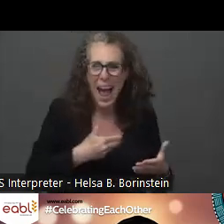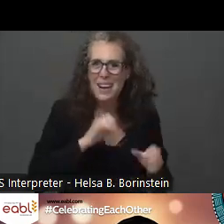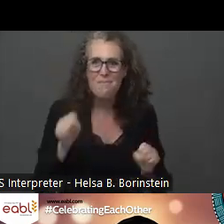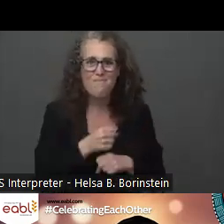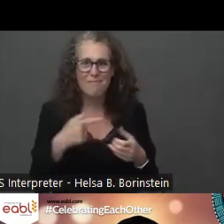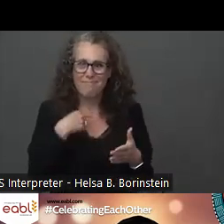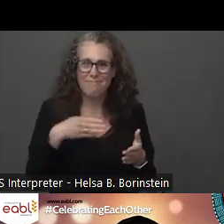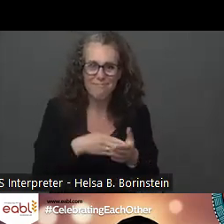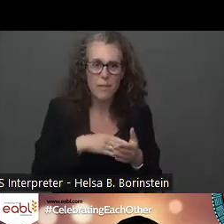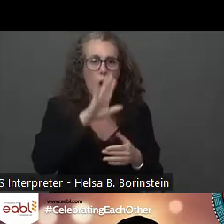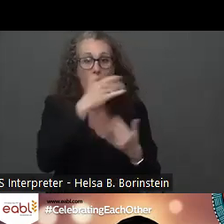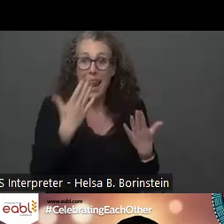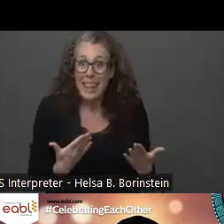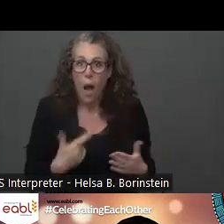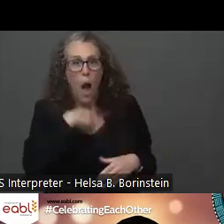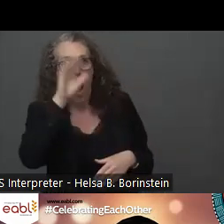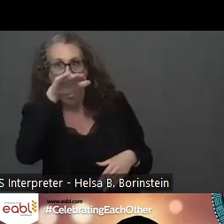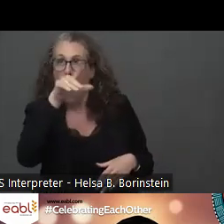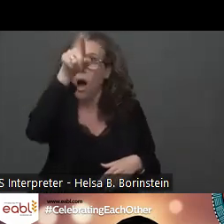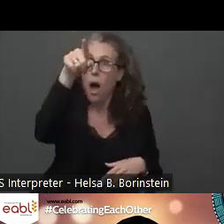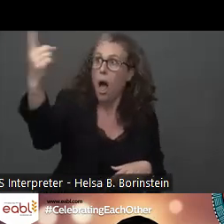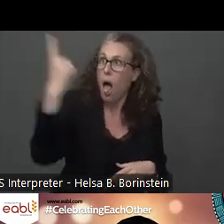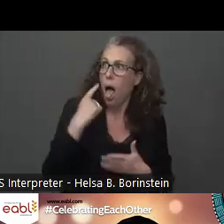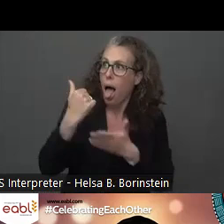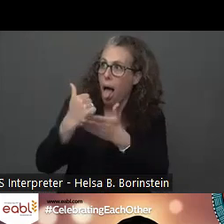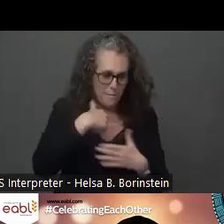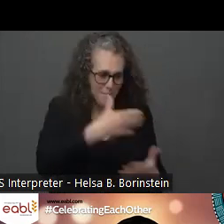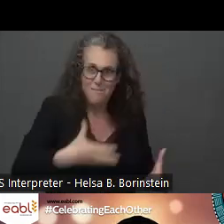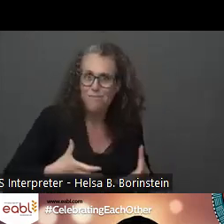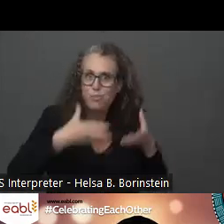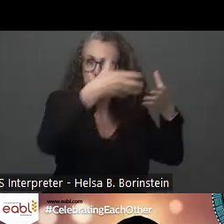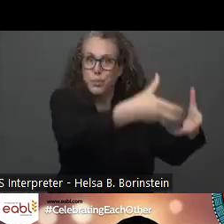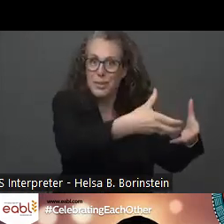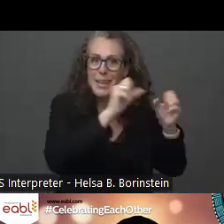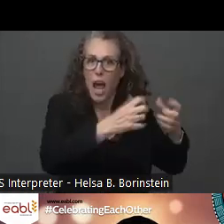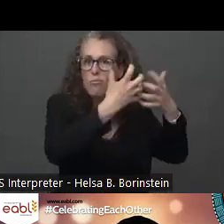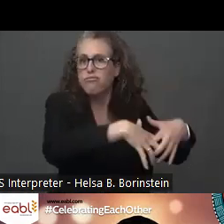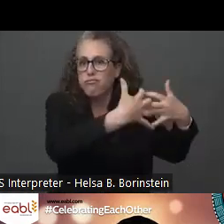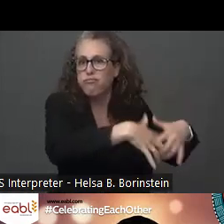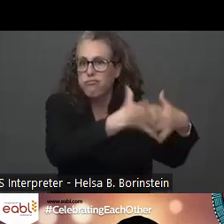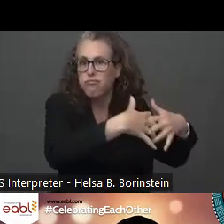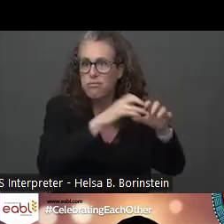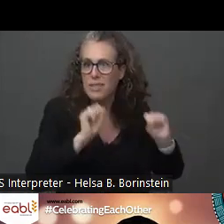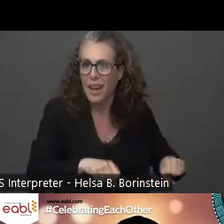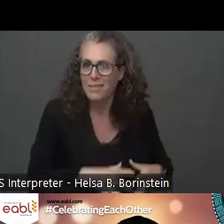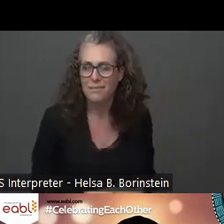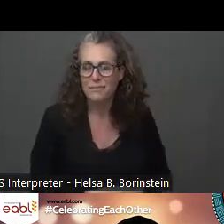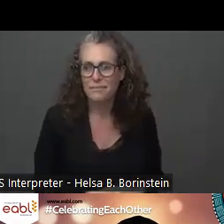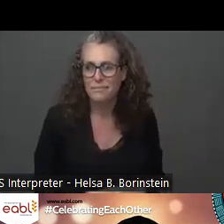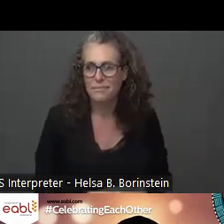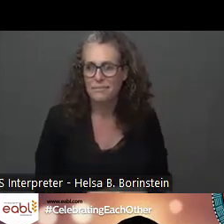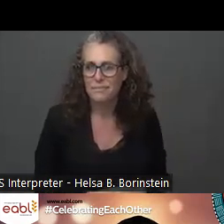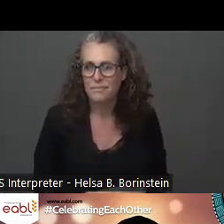and tell him, "Bwana, come help me take this." Through partnerships, we're able to scale across Kenya and working together with partners